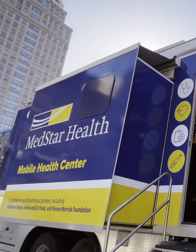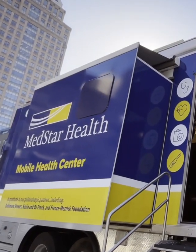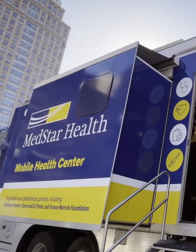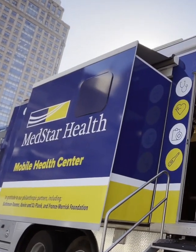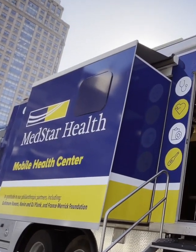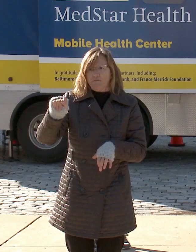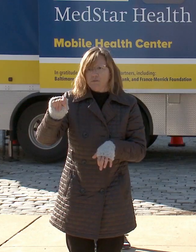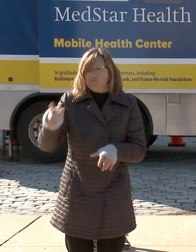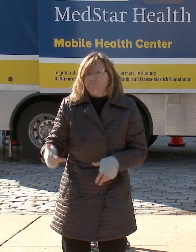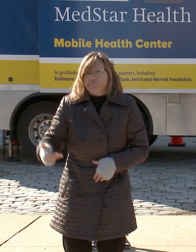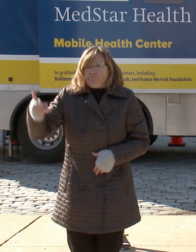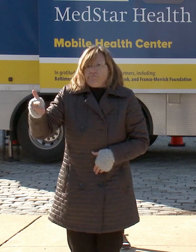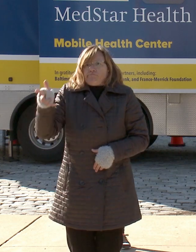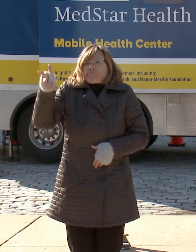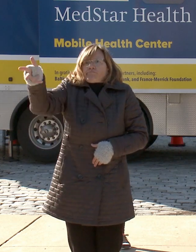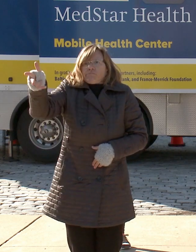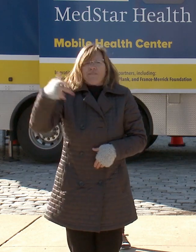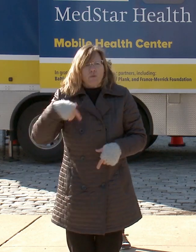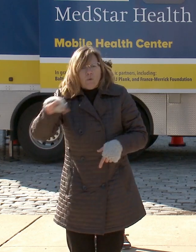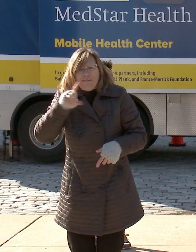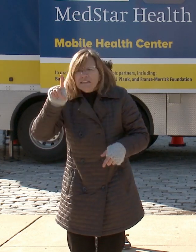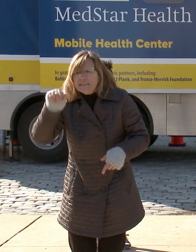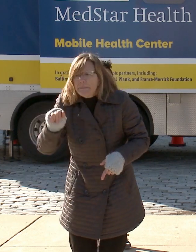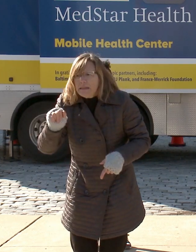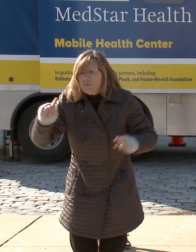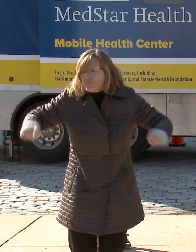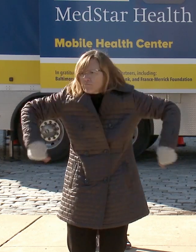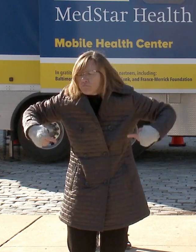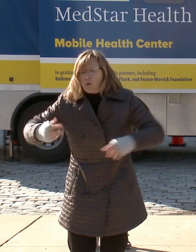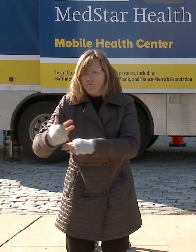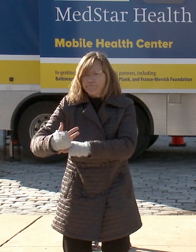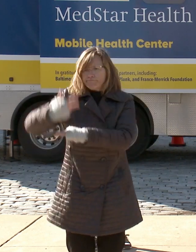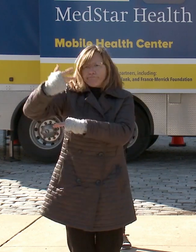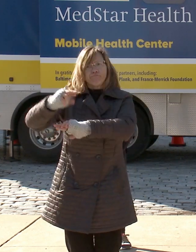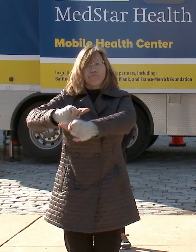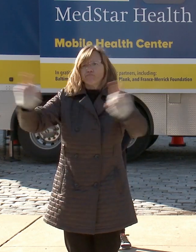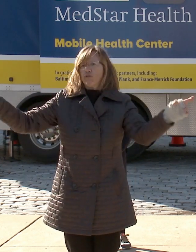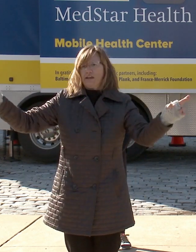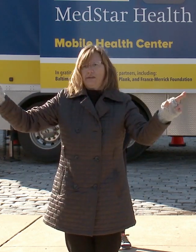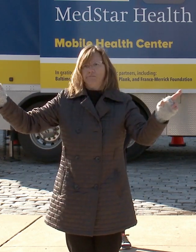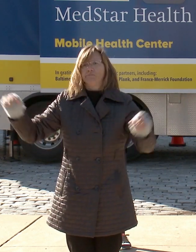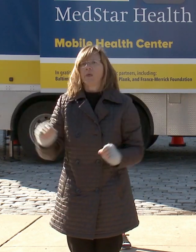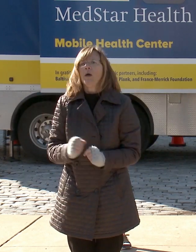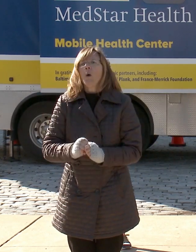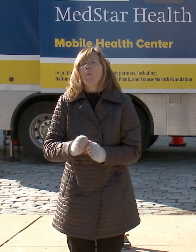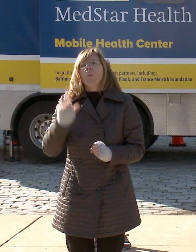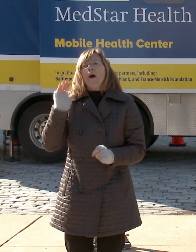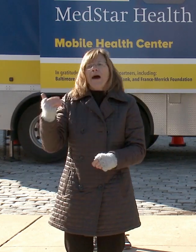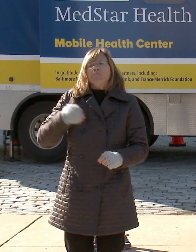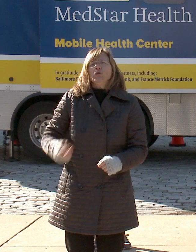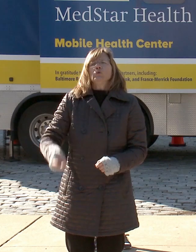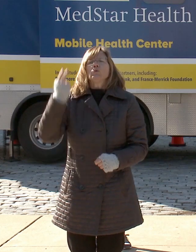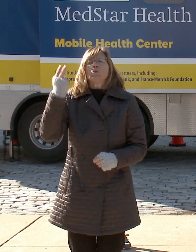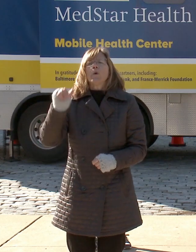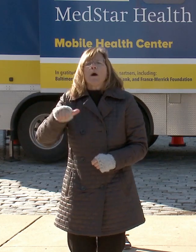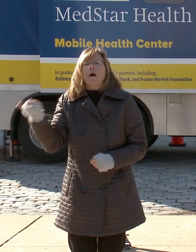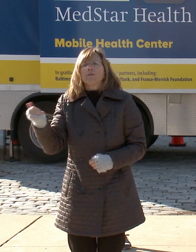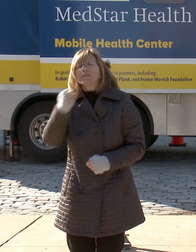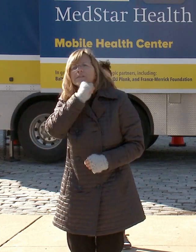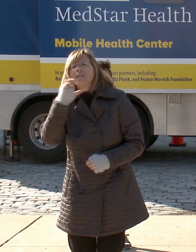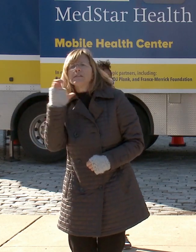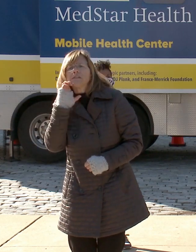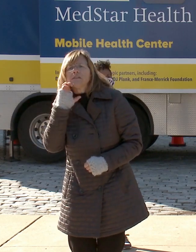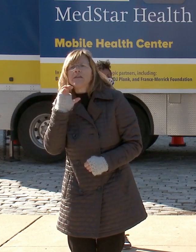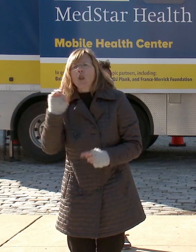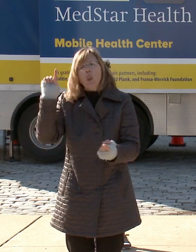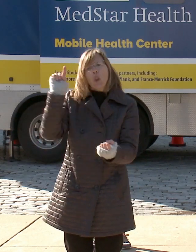mobility, limitations, and disabilities. The Mobile Health Center is slated to be at 2 other senior and low-income housing